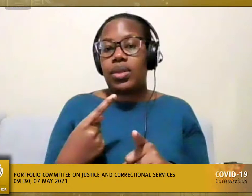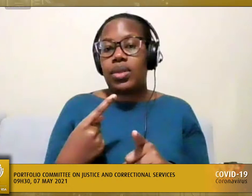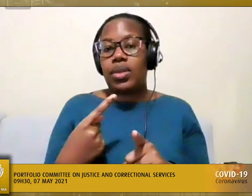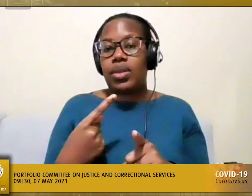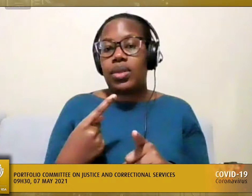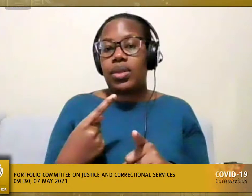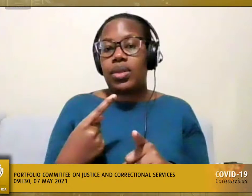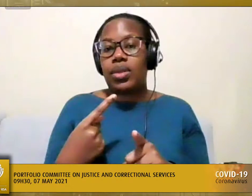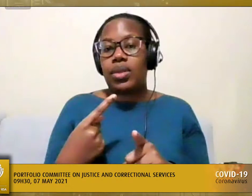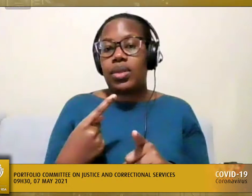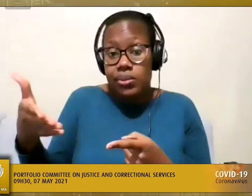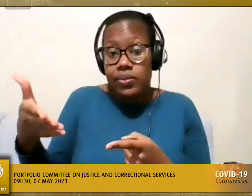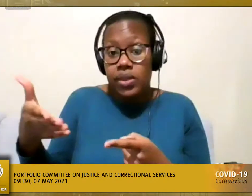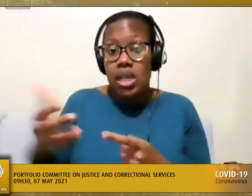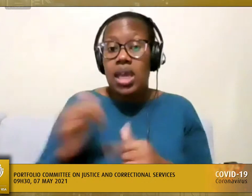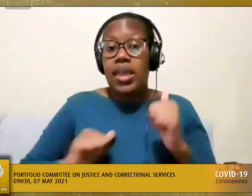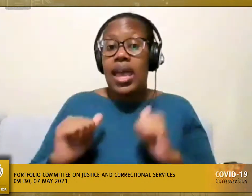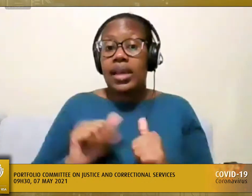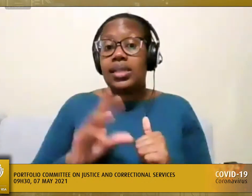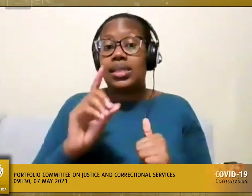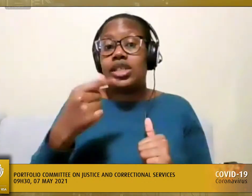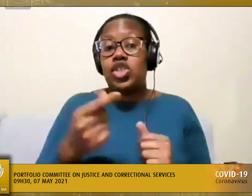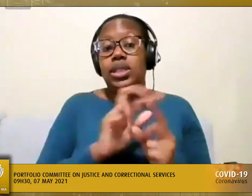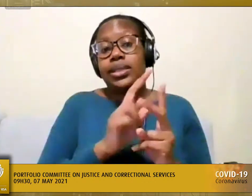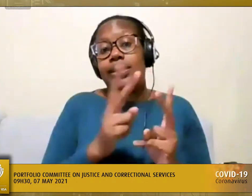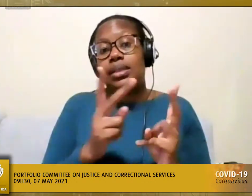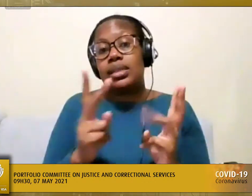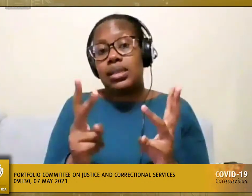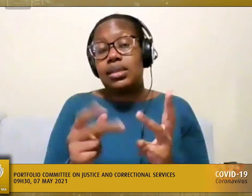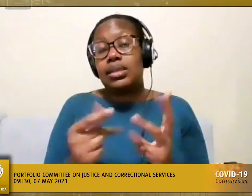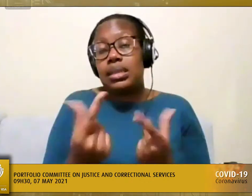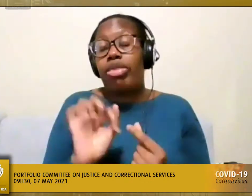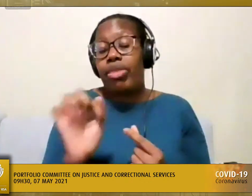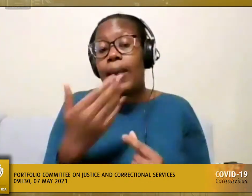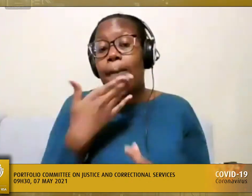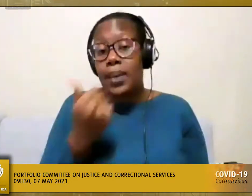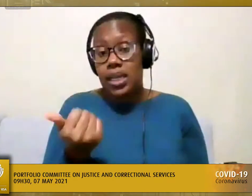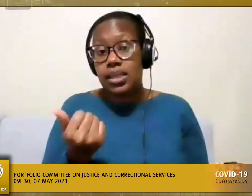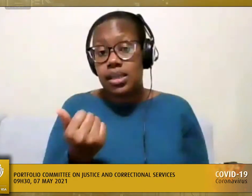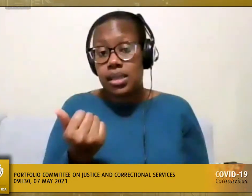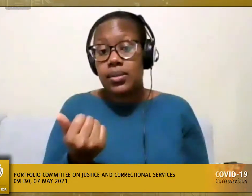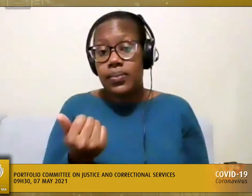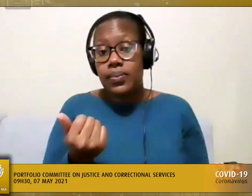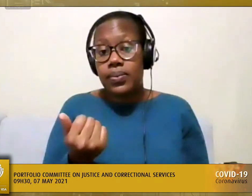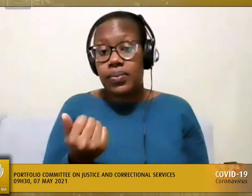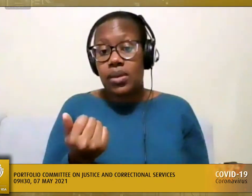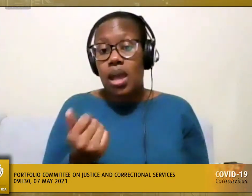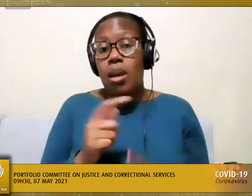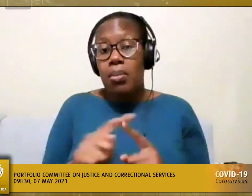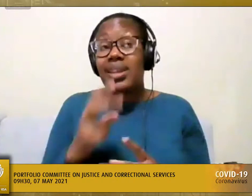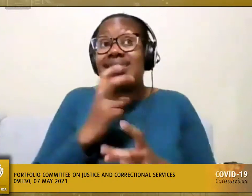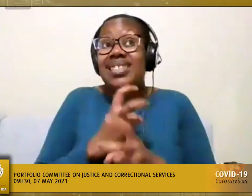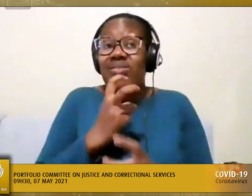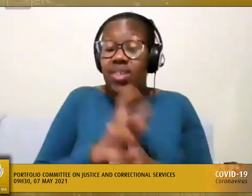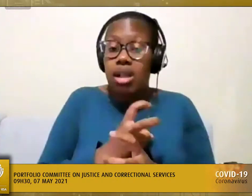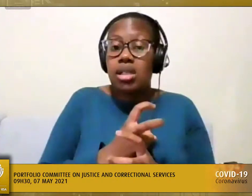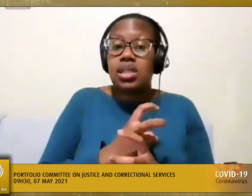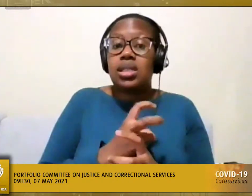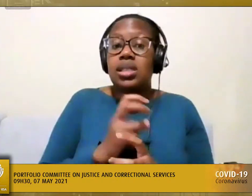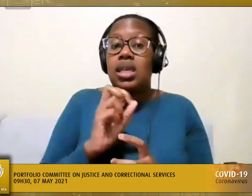best but it's it's more difficult when you uh when you're acting so we're really hopeful that that he will